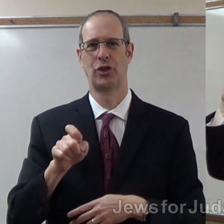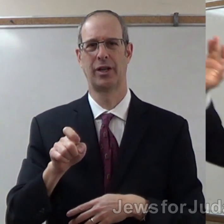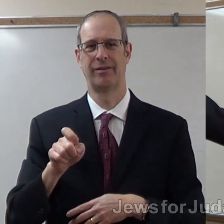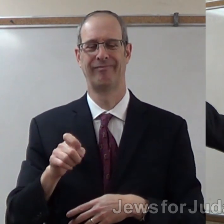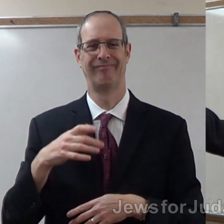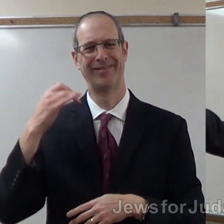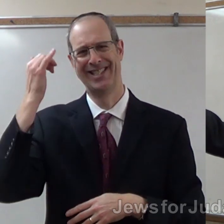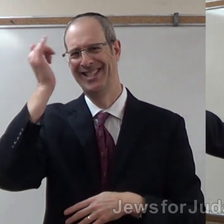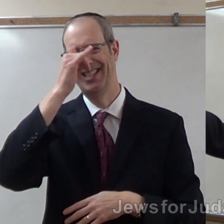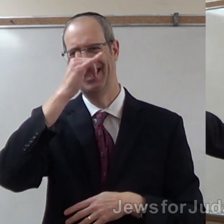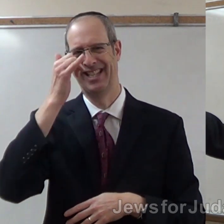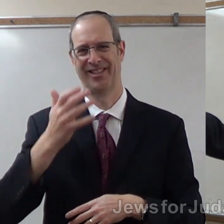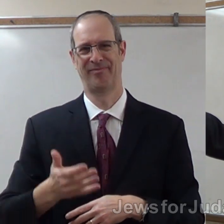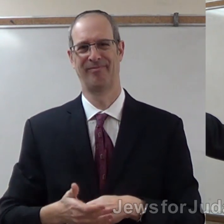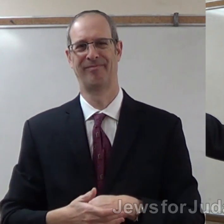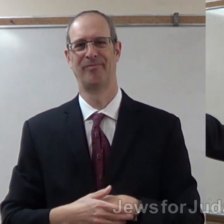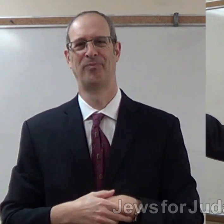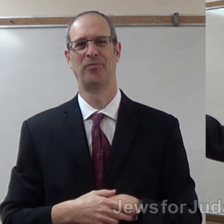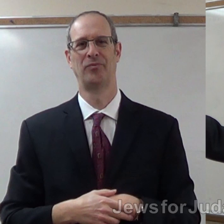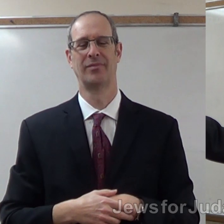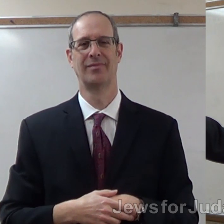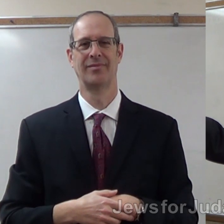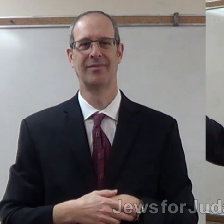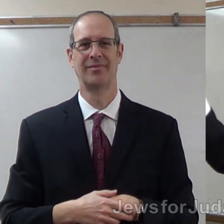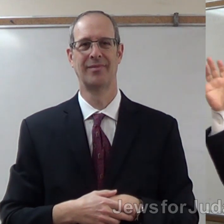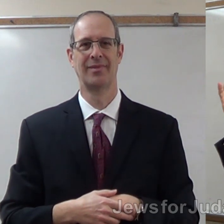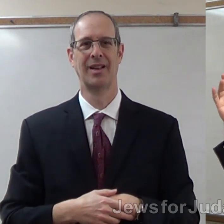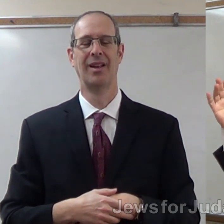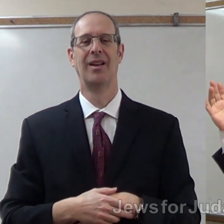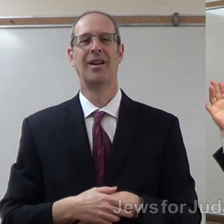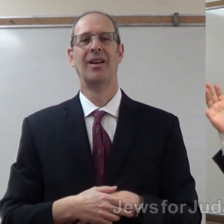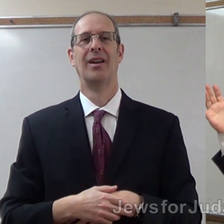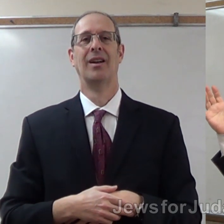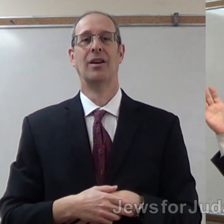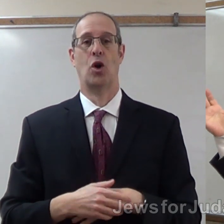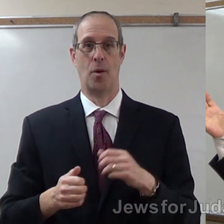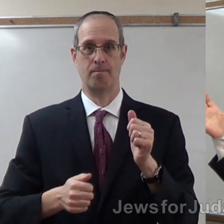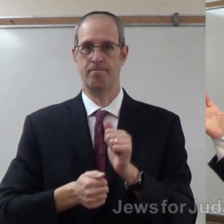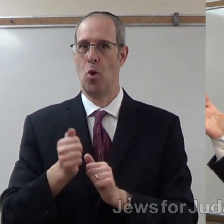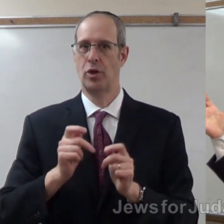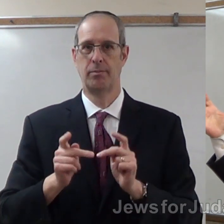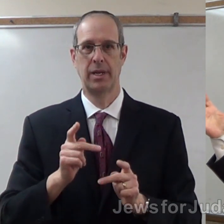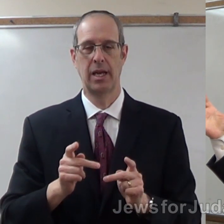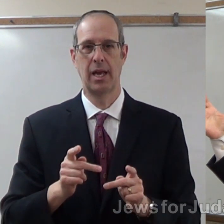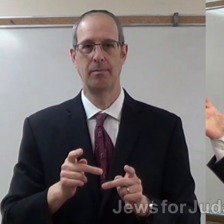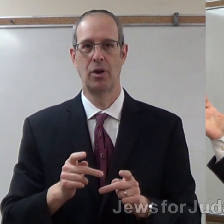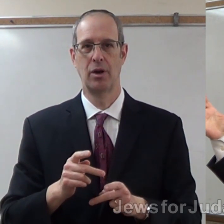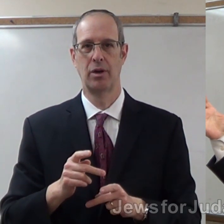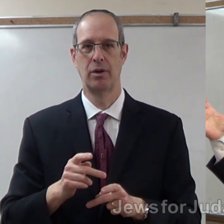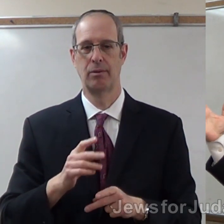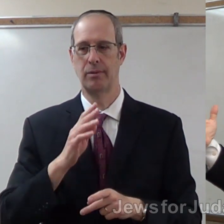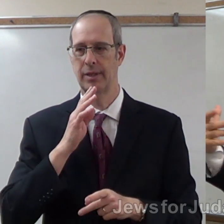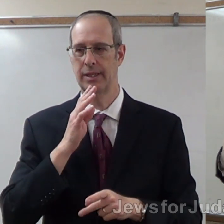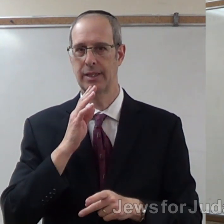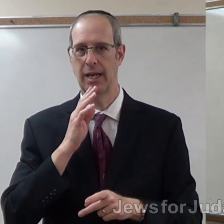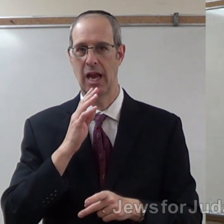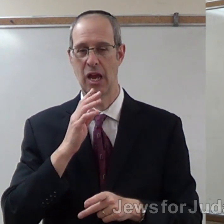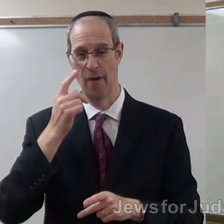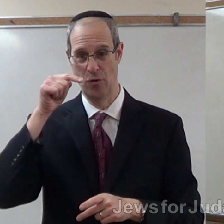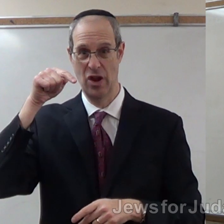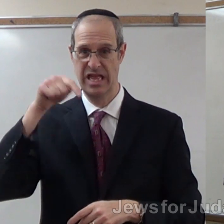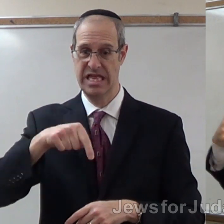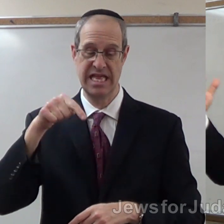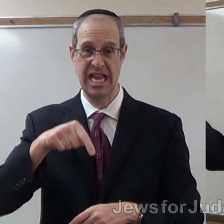a ridiculous question. Now, most people would have said, for